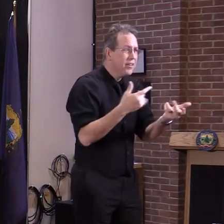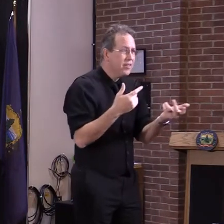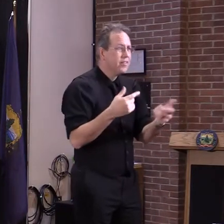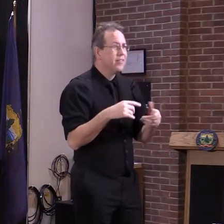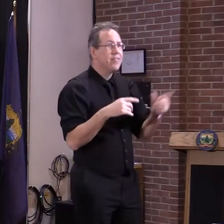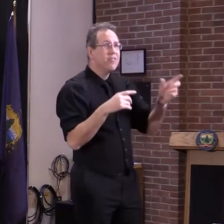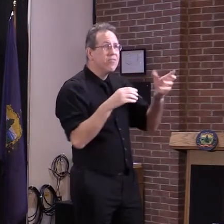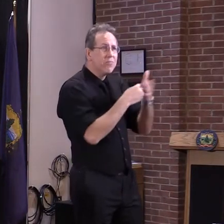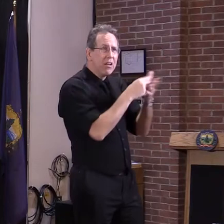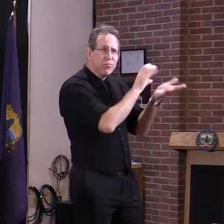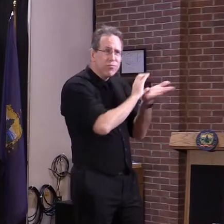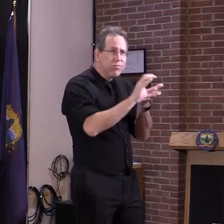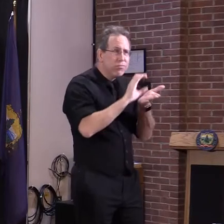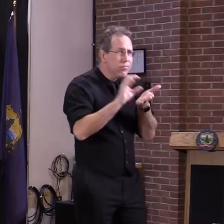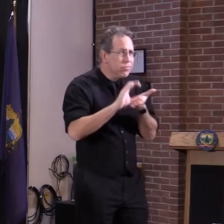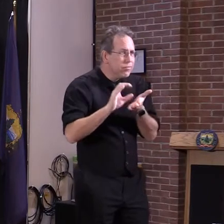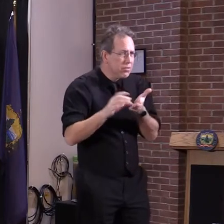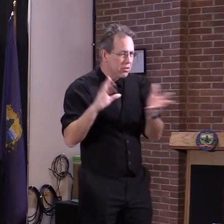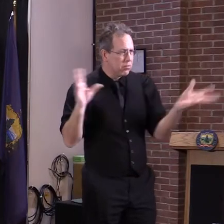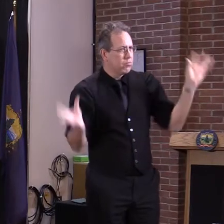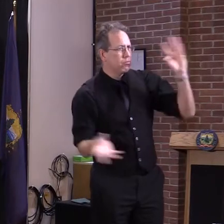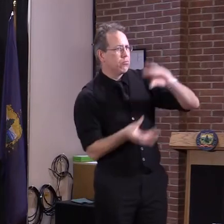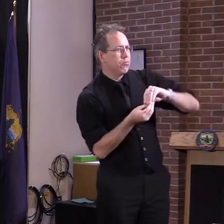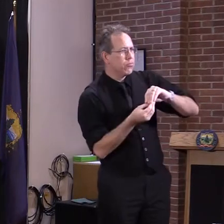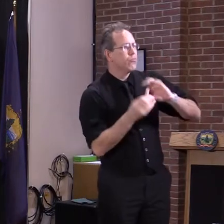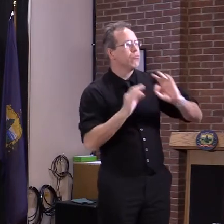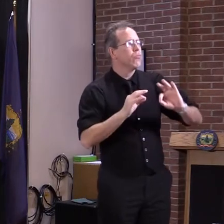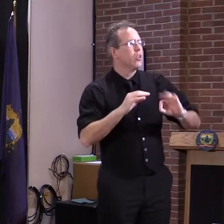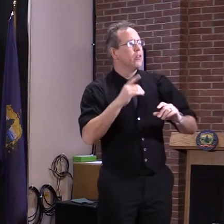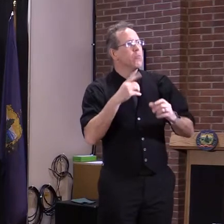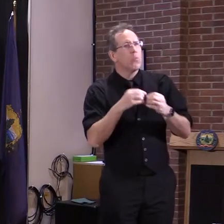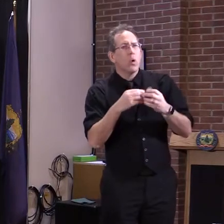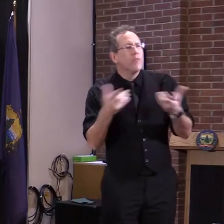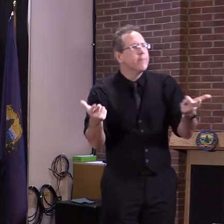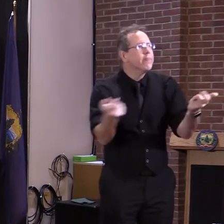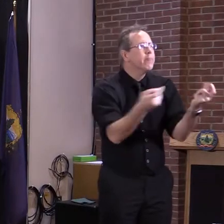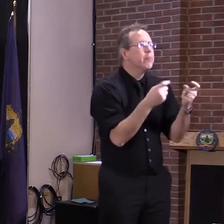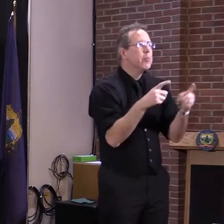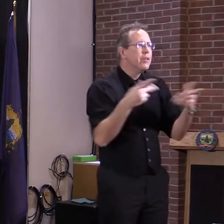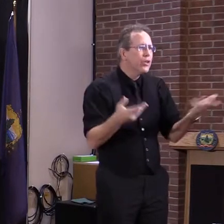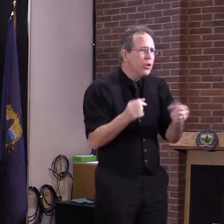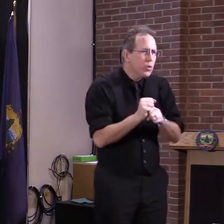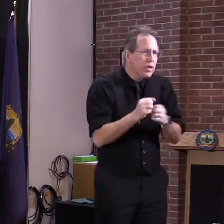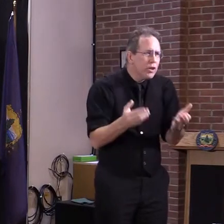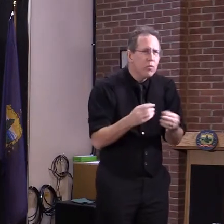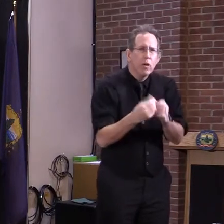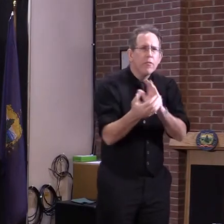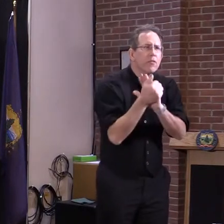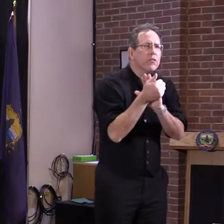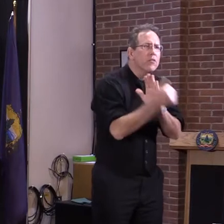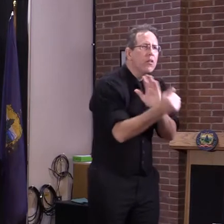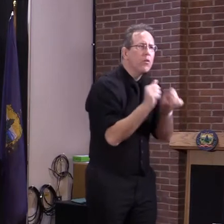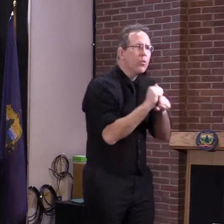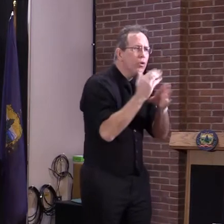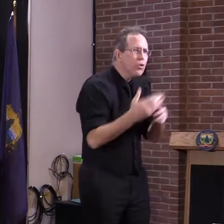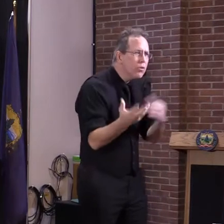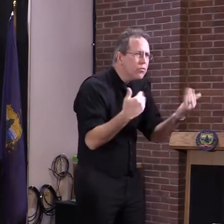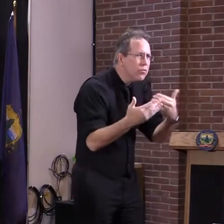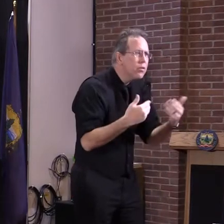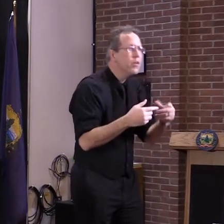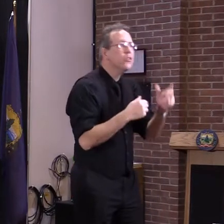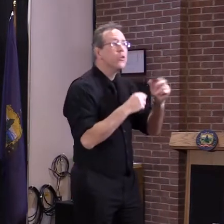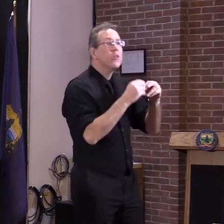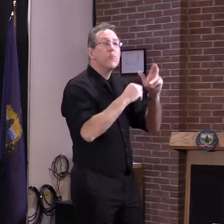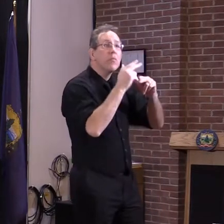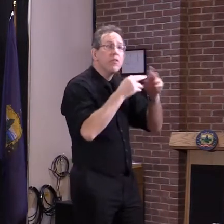bill, we're going to need more people who have the skills to weatherize homes, build bridges, install and connect fiber